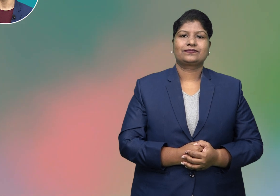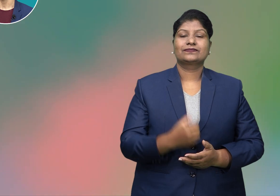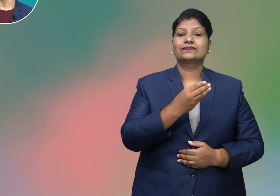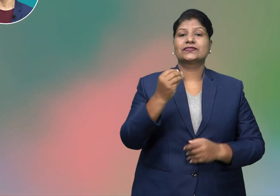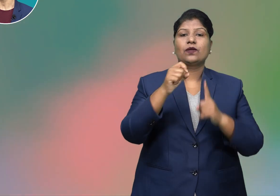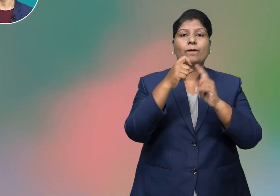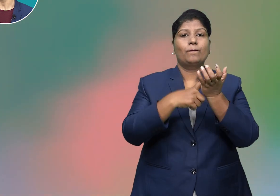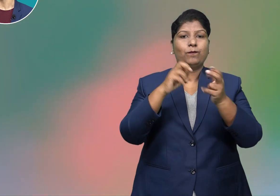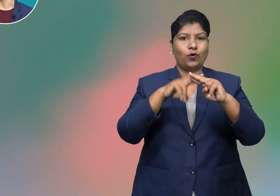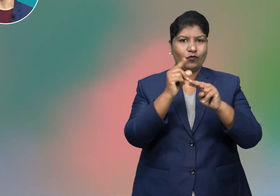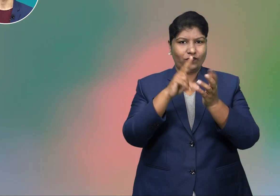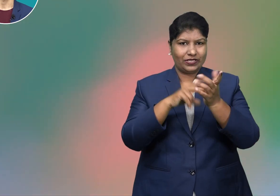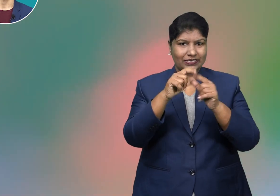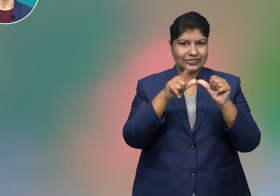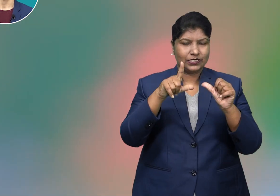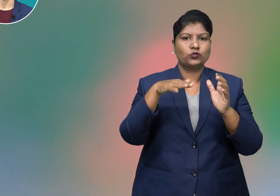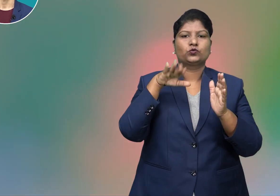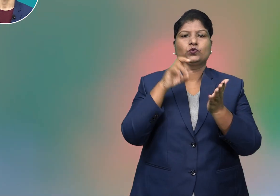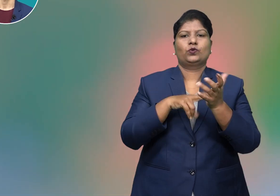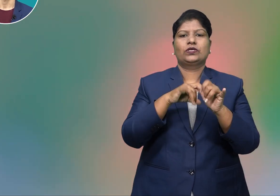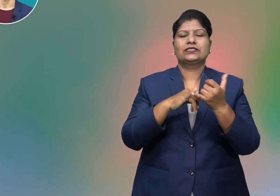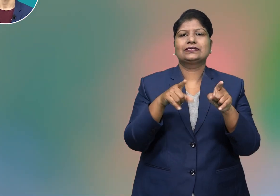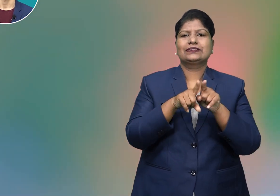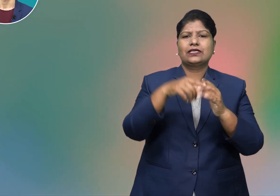and profundal zones.